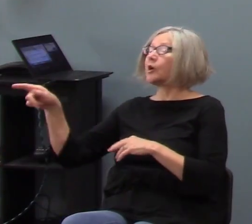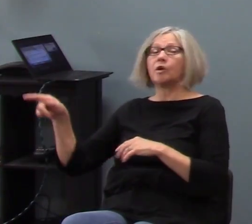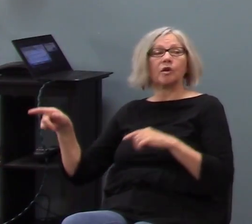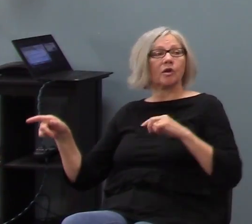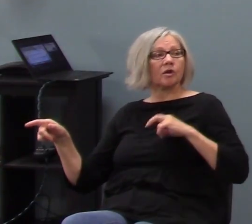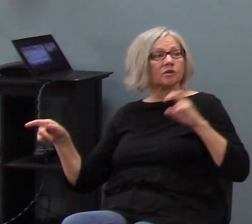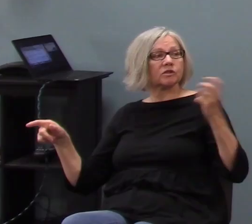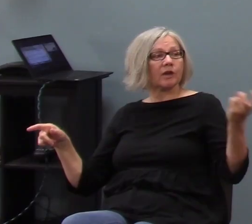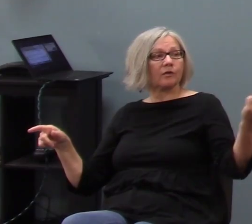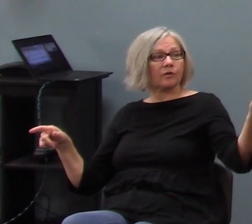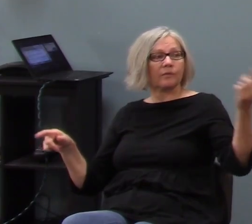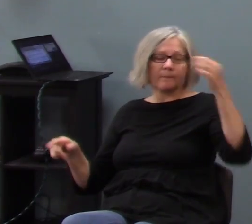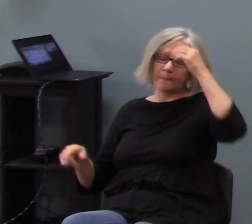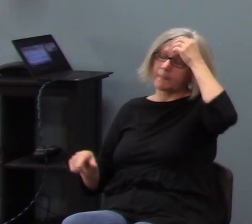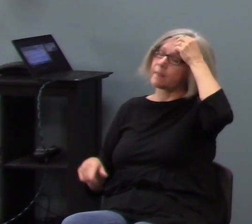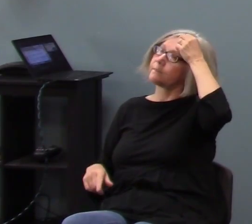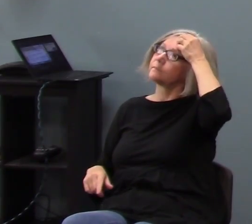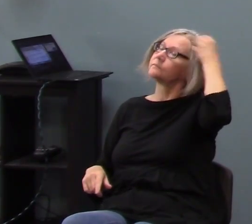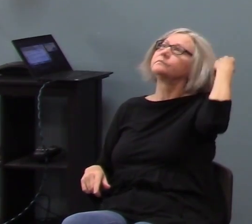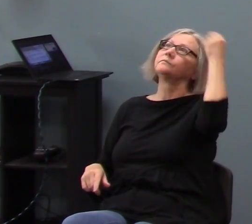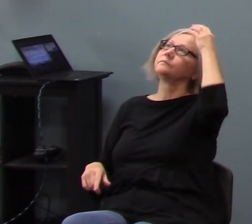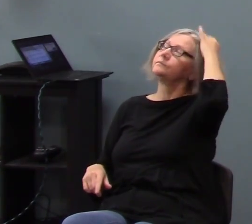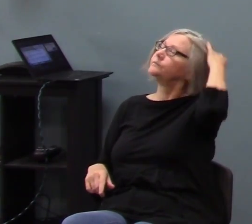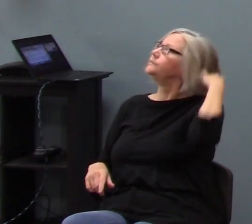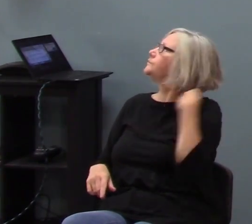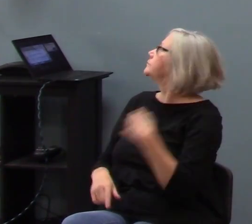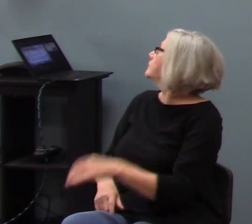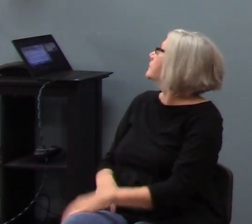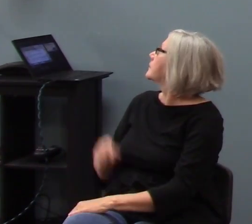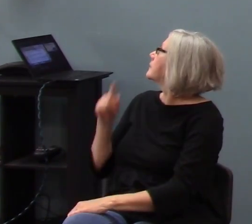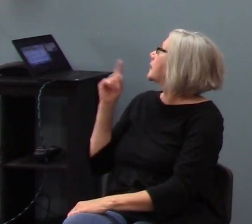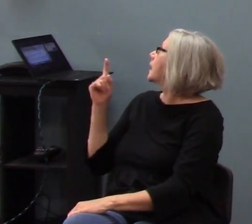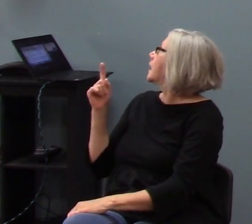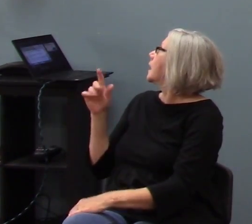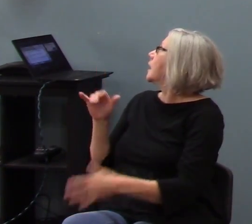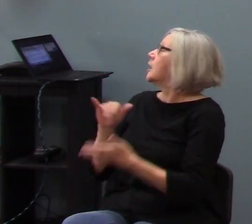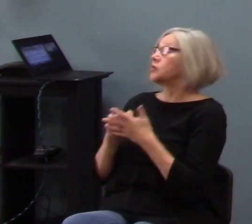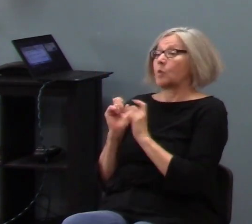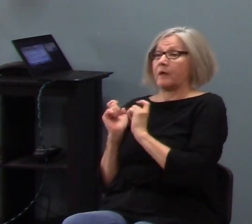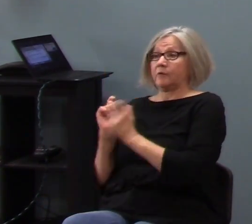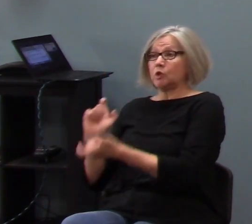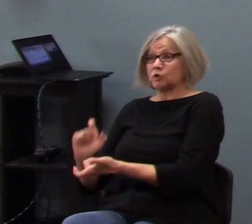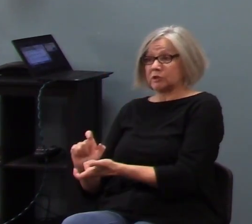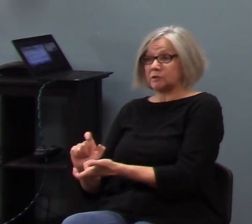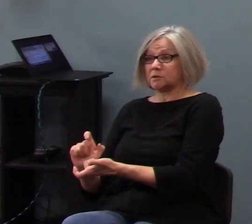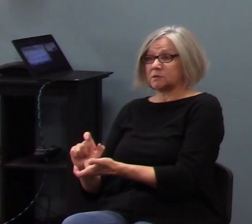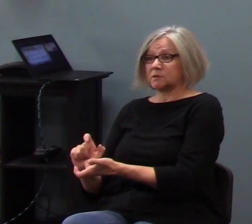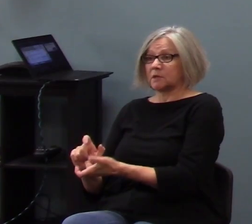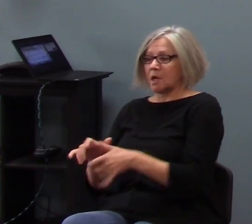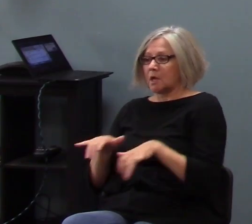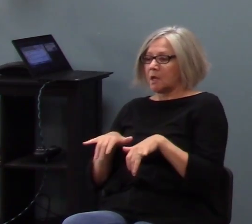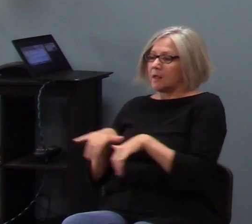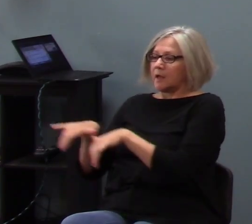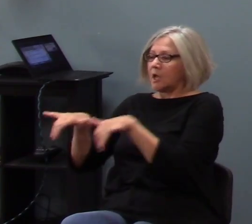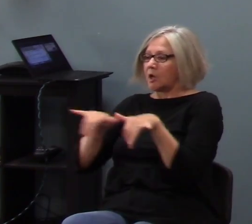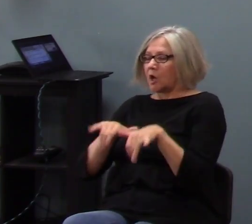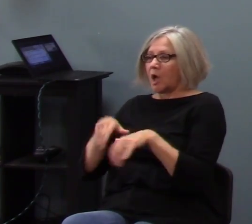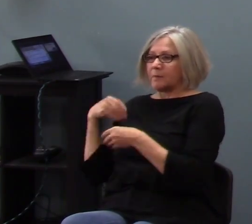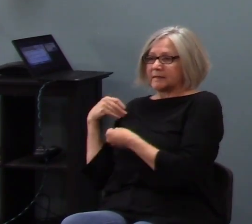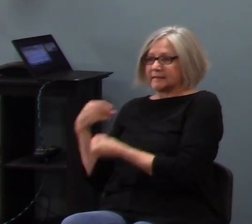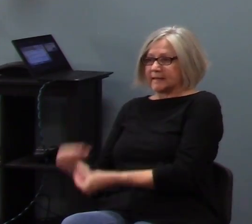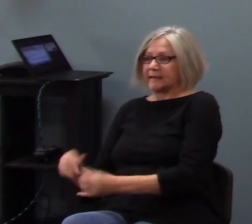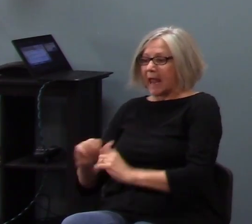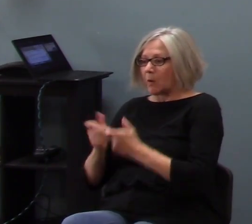that's probably the best one for you. Okay? So again, the idea of evolution is that, again, common descent, the way